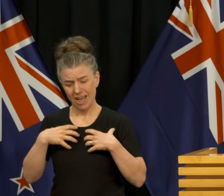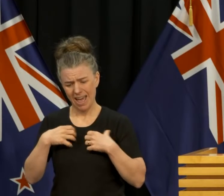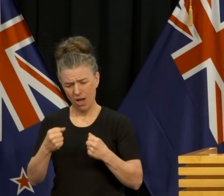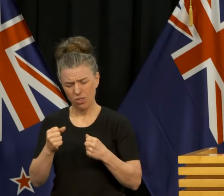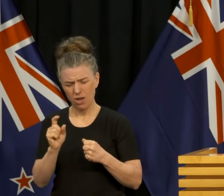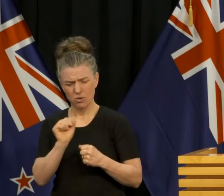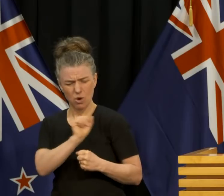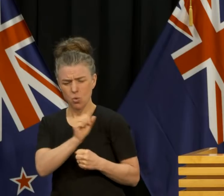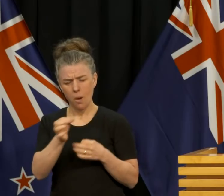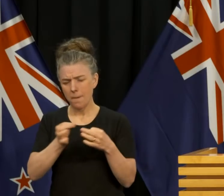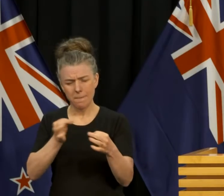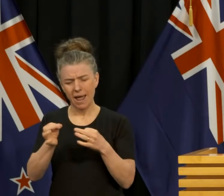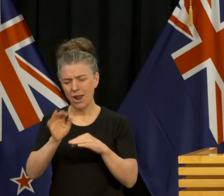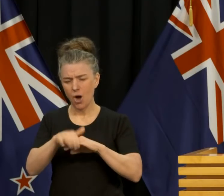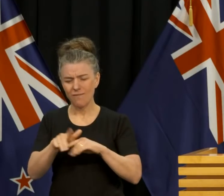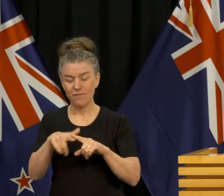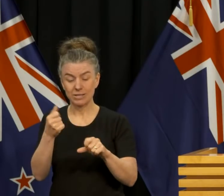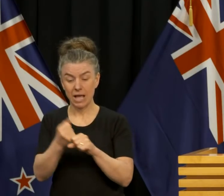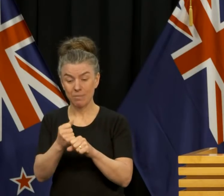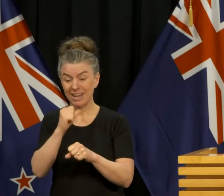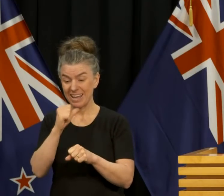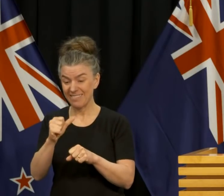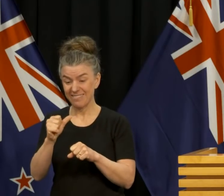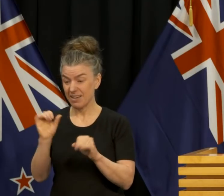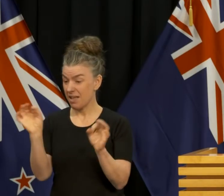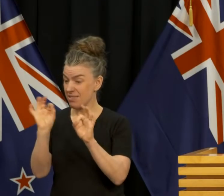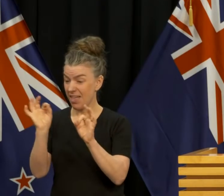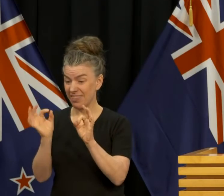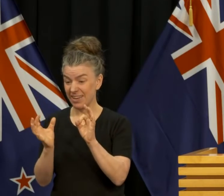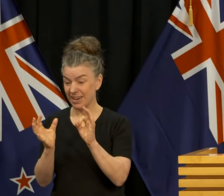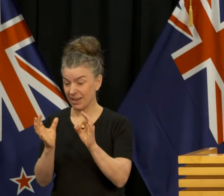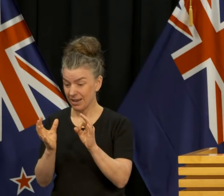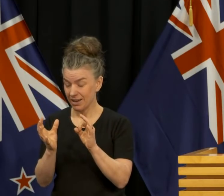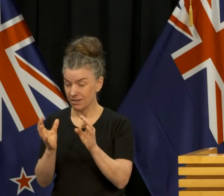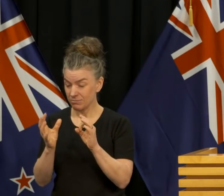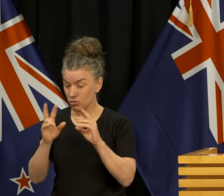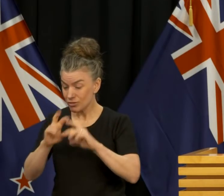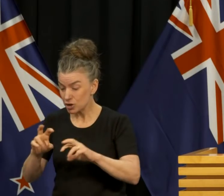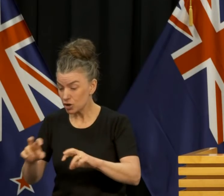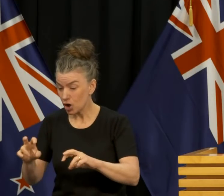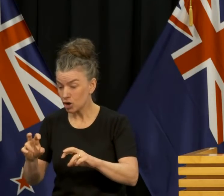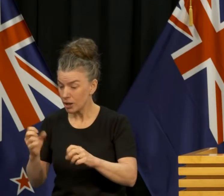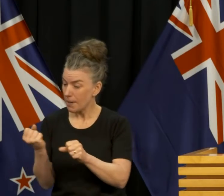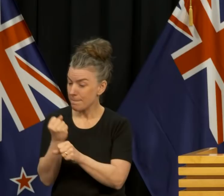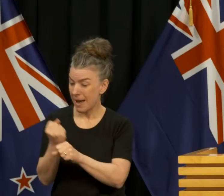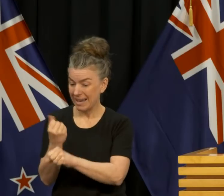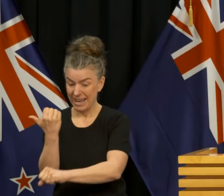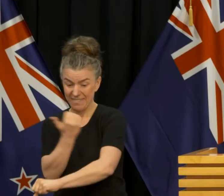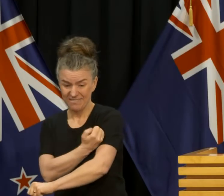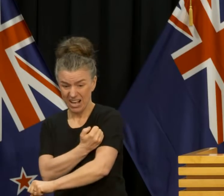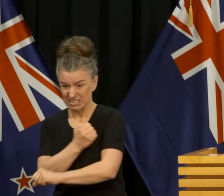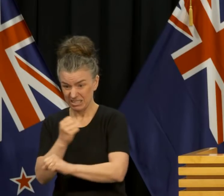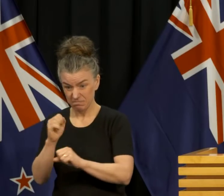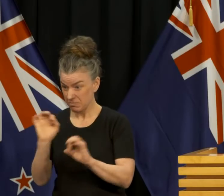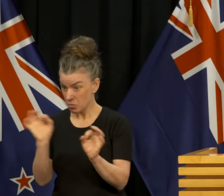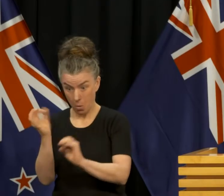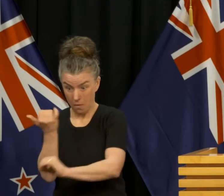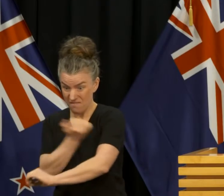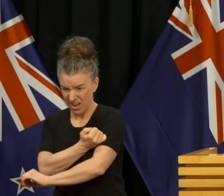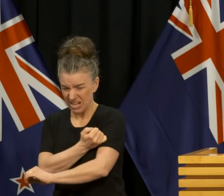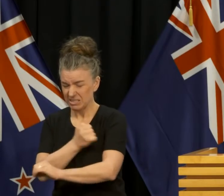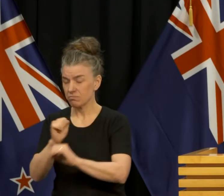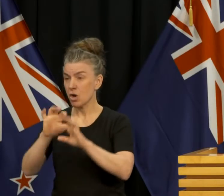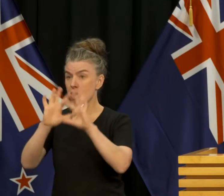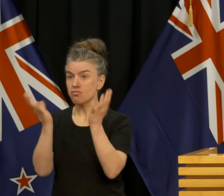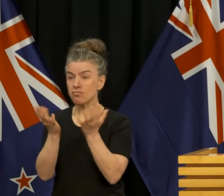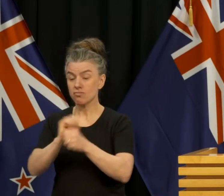of what if a vaccine is not found in the next few years, and what if COVID continues to sort of, spread